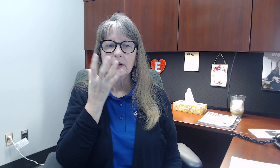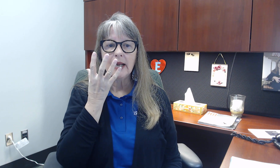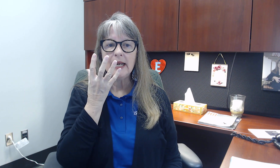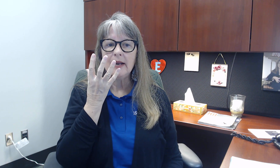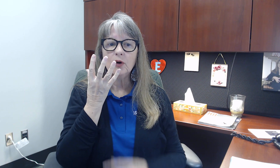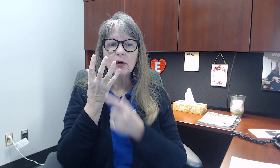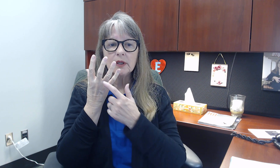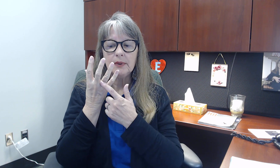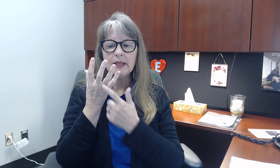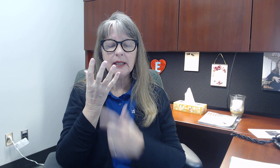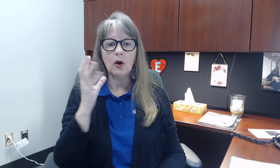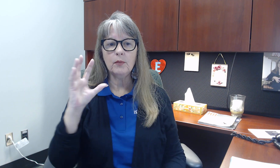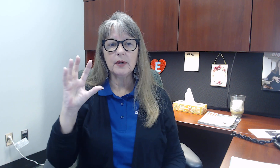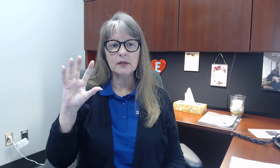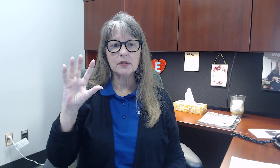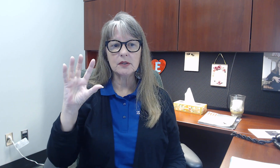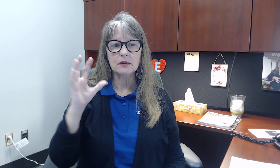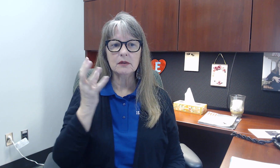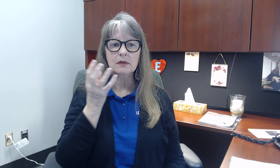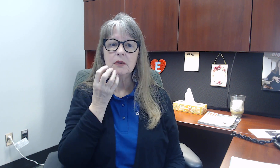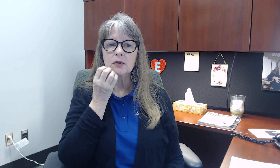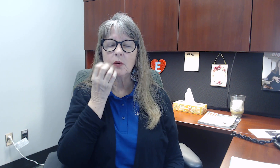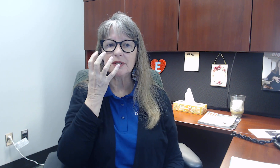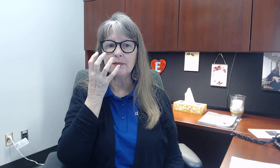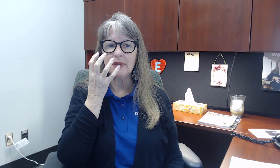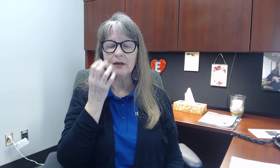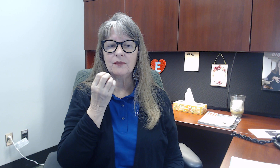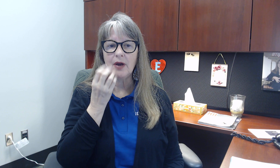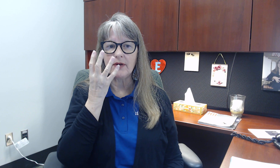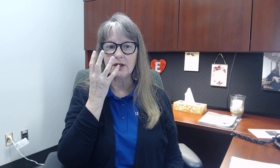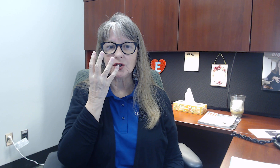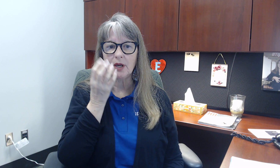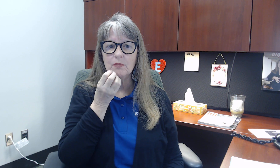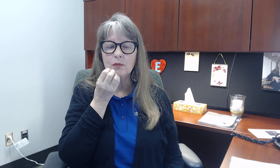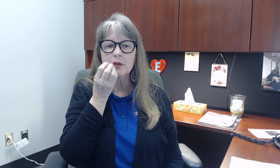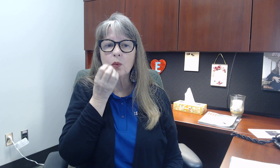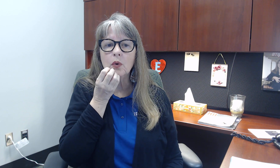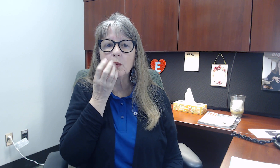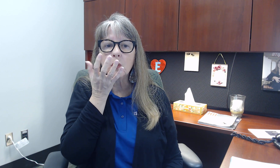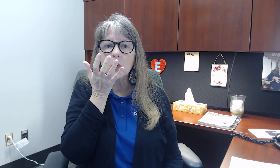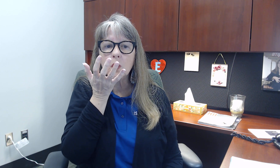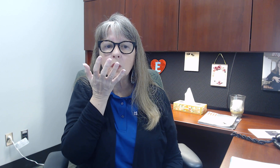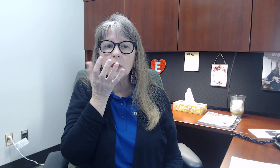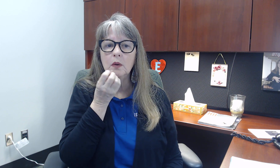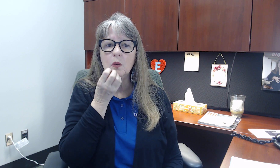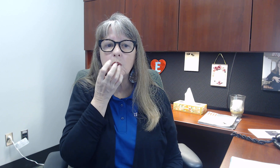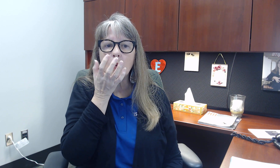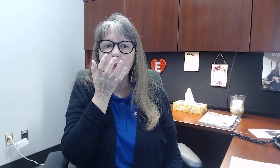It never completely opens. It's always a bent 5 hand shape. It's warm.